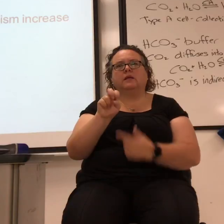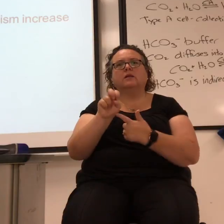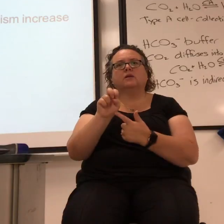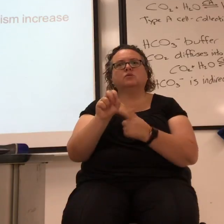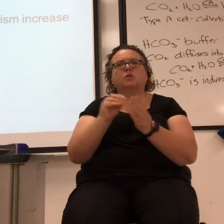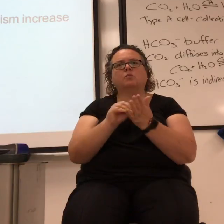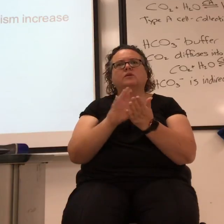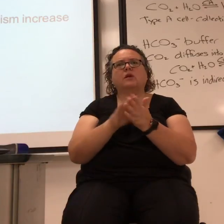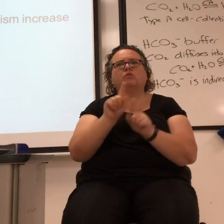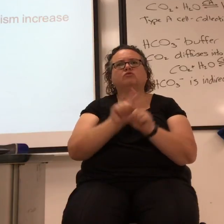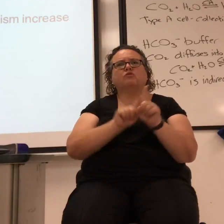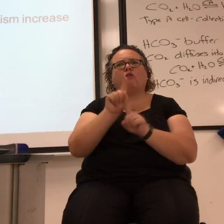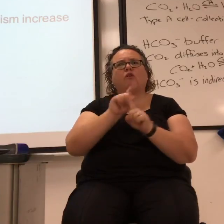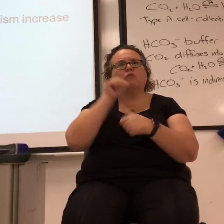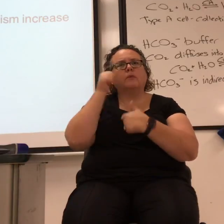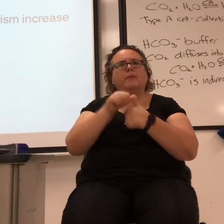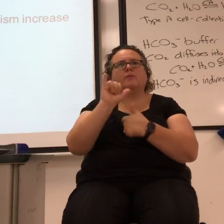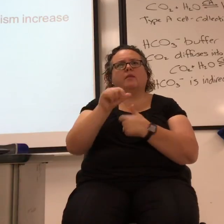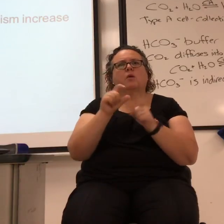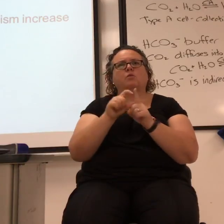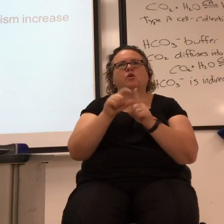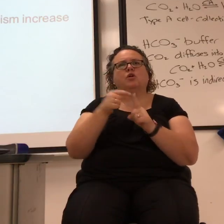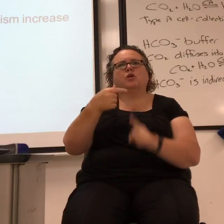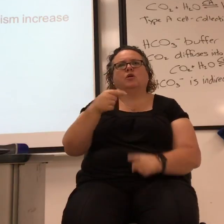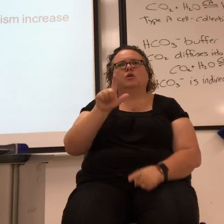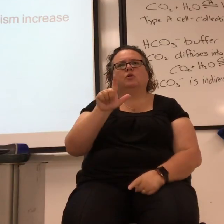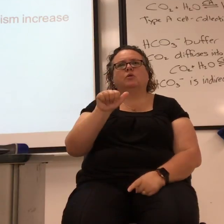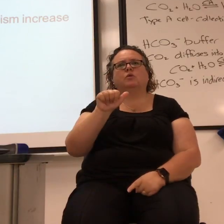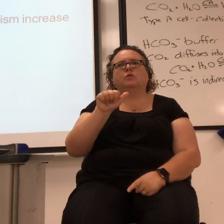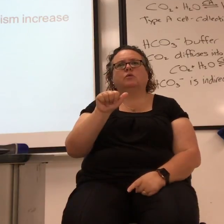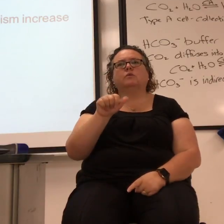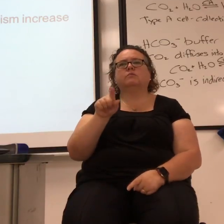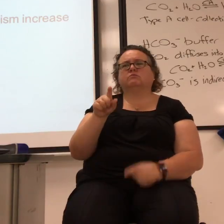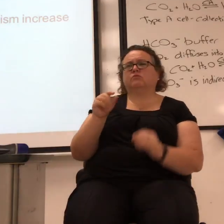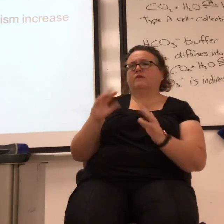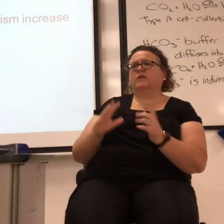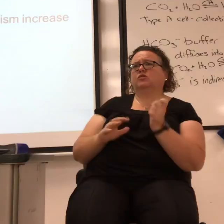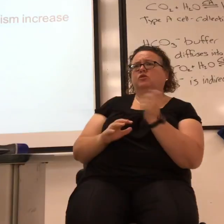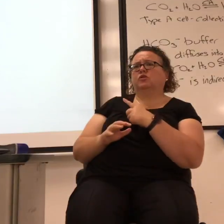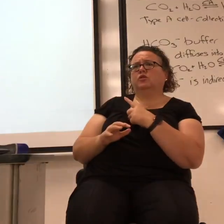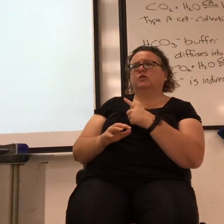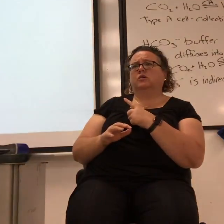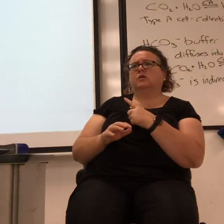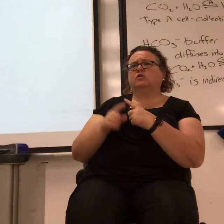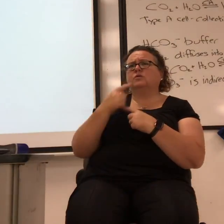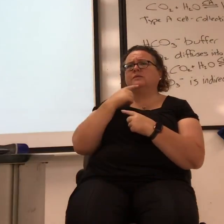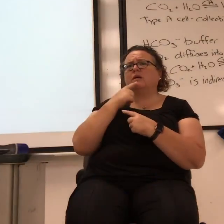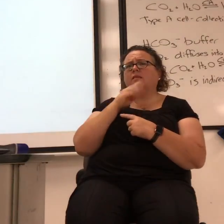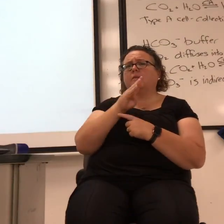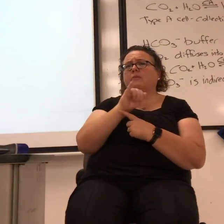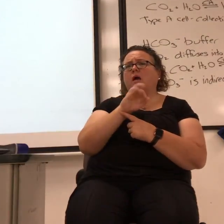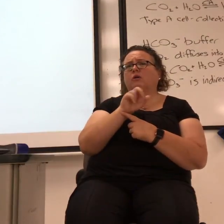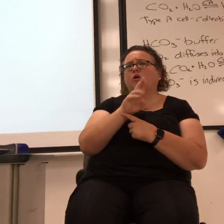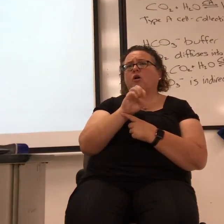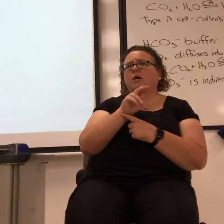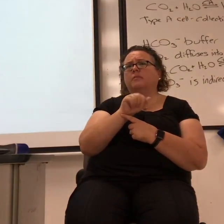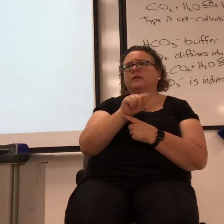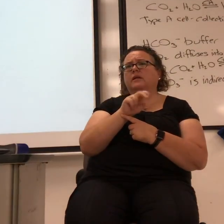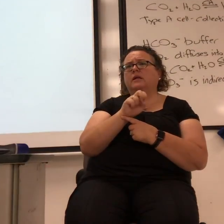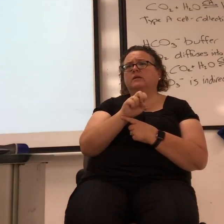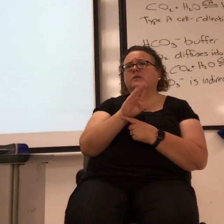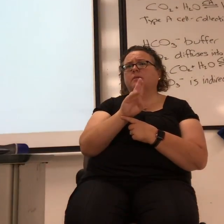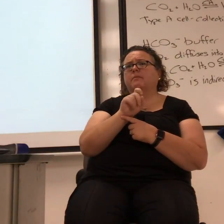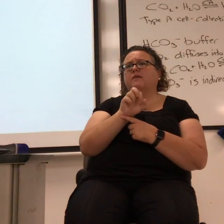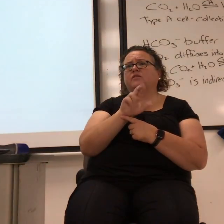next to that. Make sure you remember that amino acid. Professor, did you say that the tricarbonate buffer system is